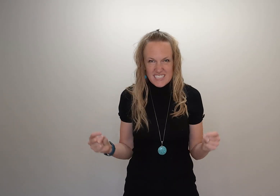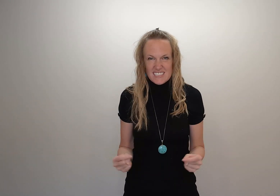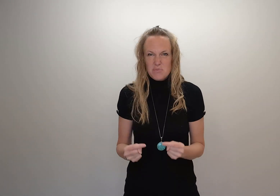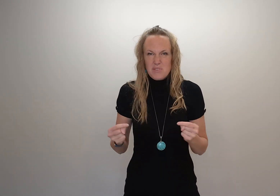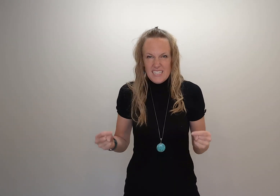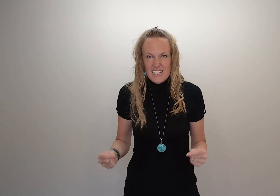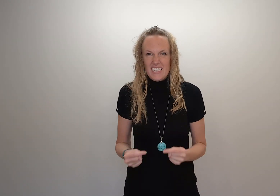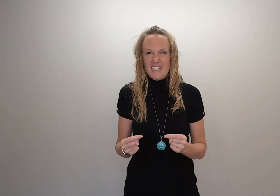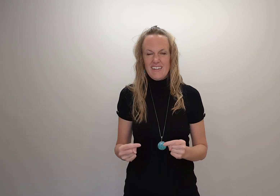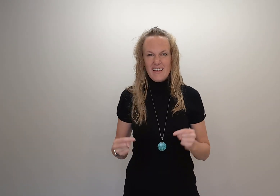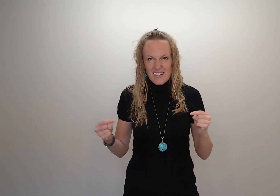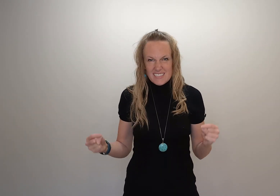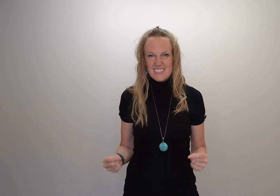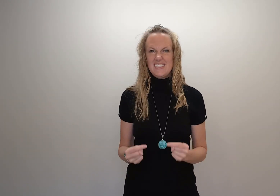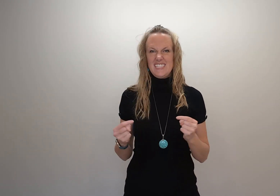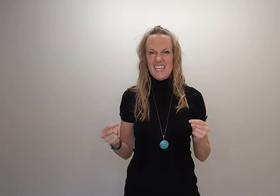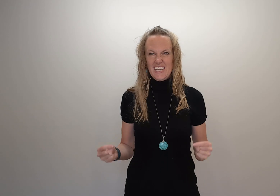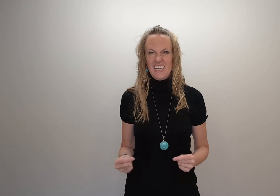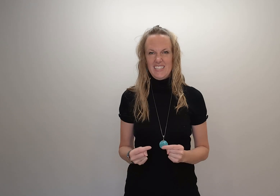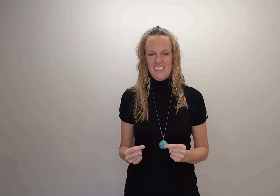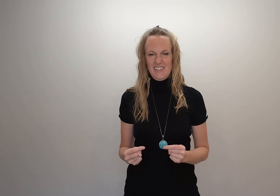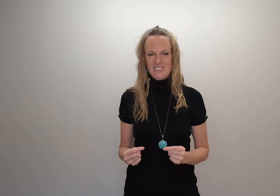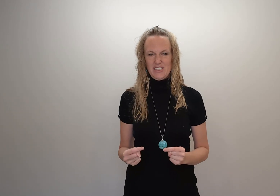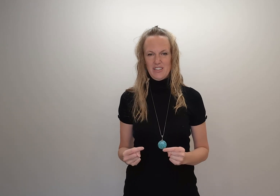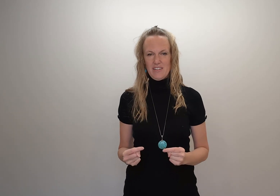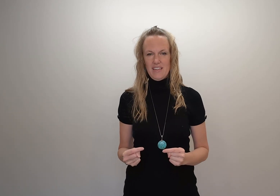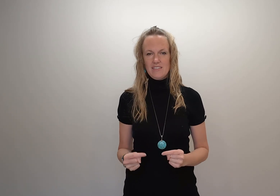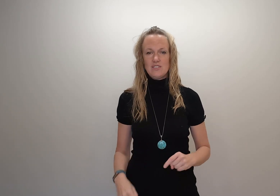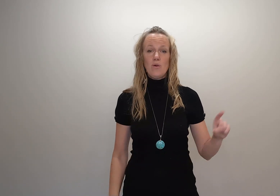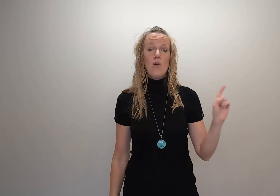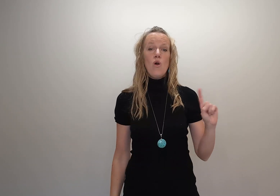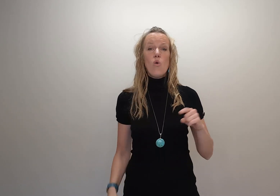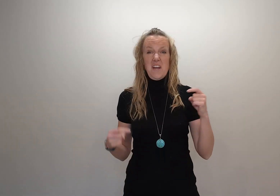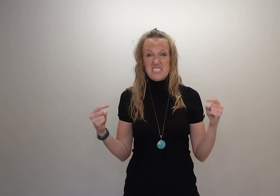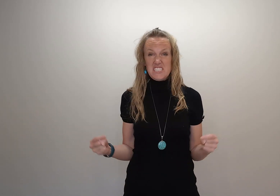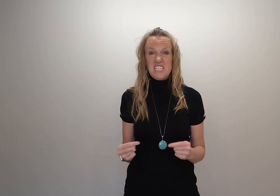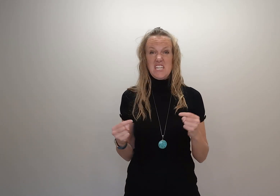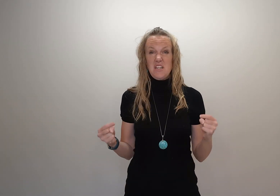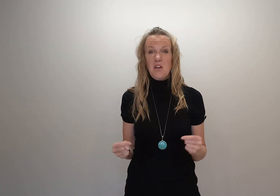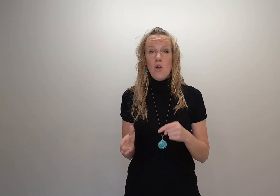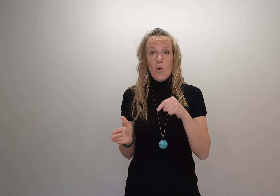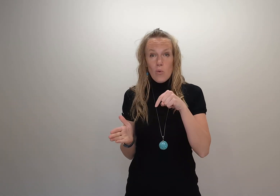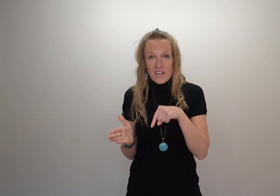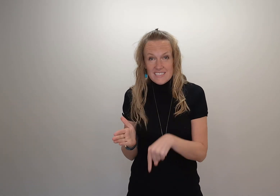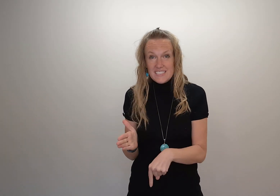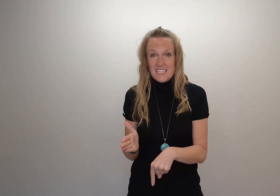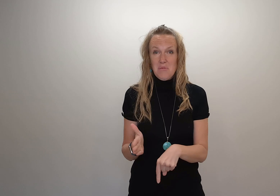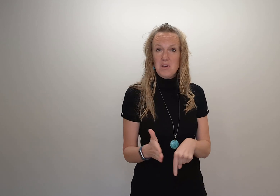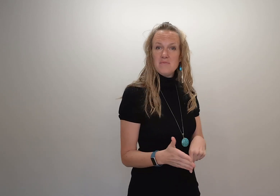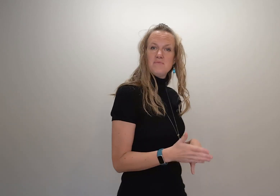positions, bringing it in. Sin in a circular thing. So where sin runs deep. So